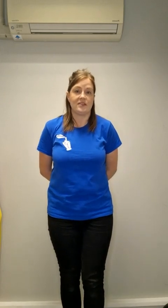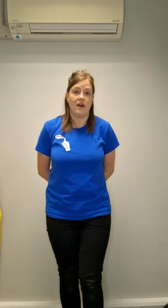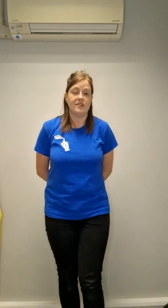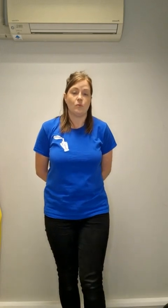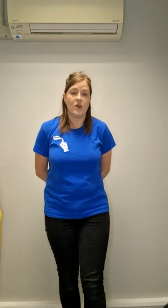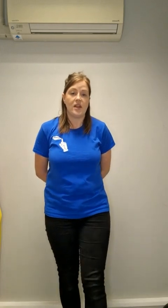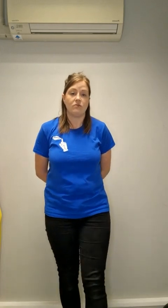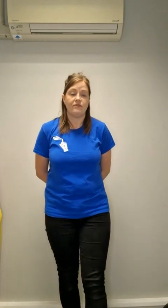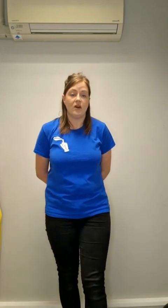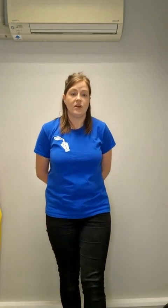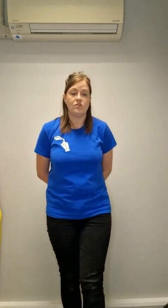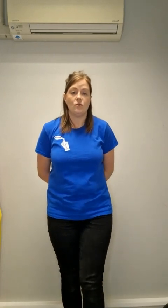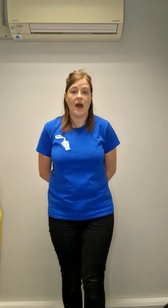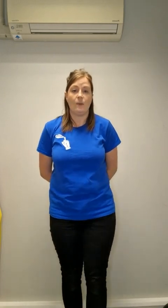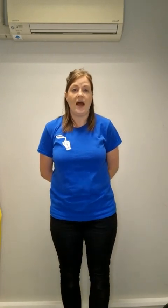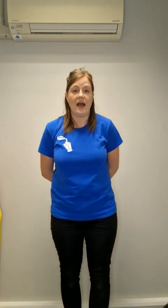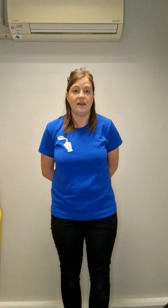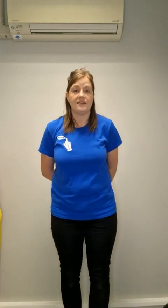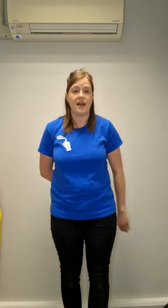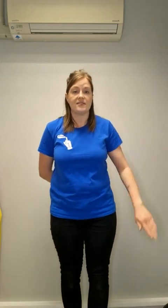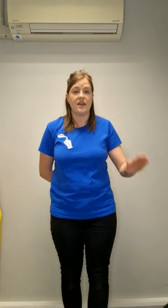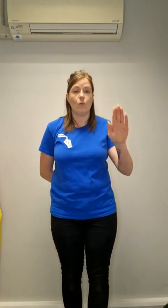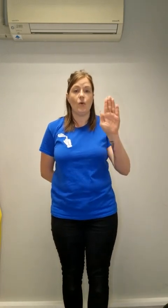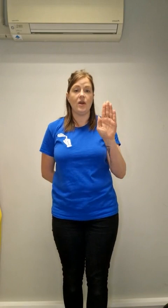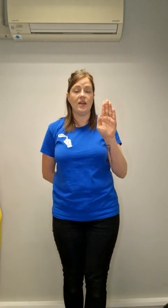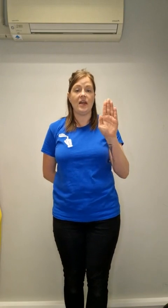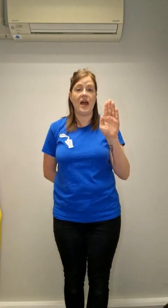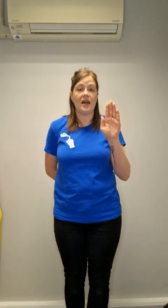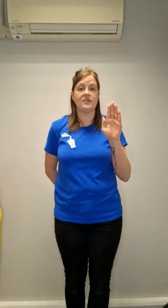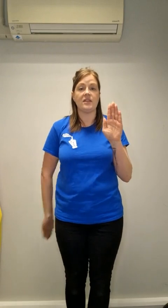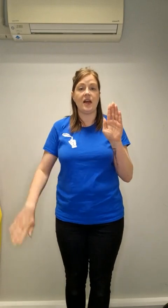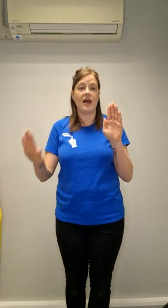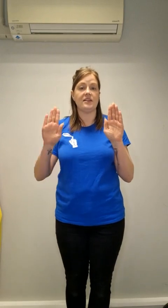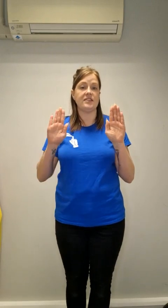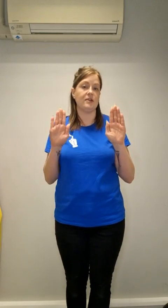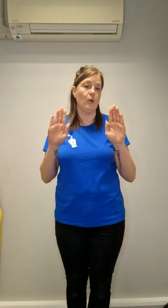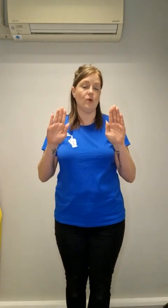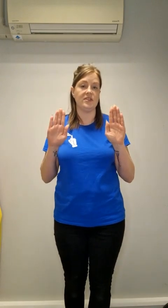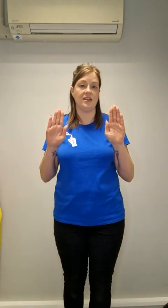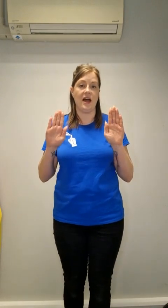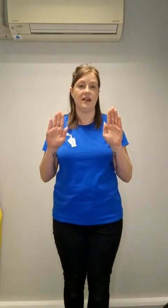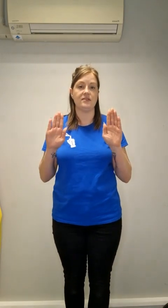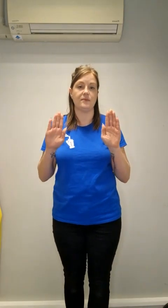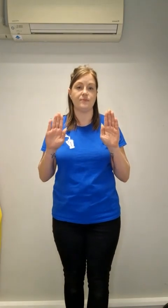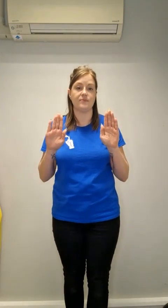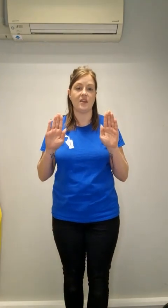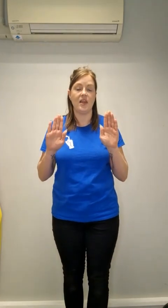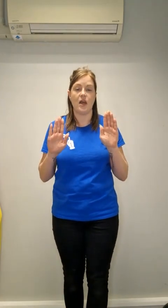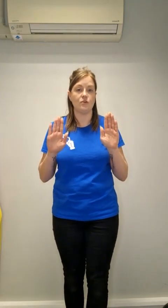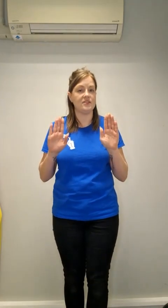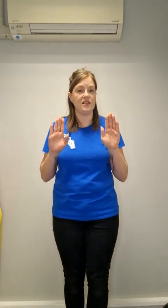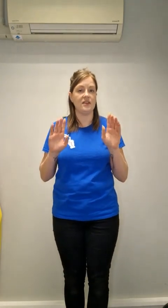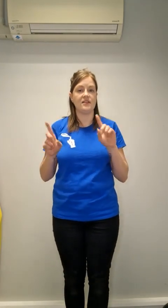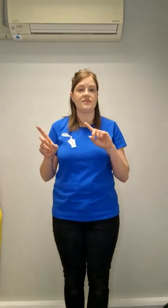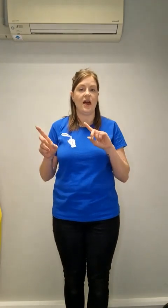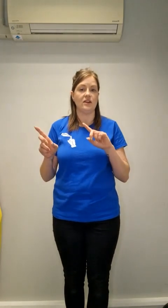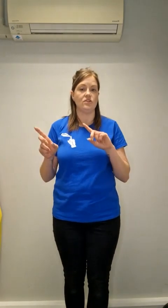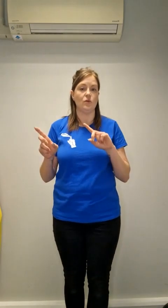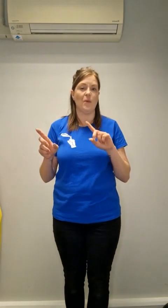signs, we refer to our hands as a working hand and a supporting hand. And you'll see this and you'll